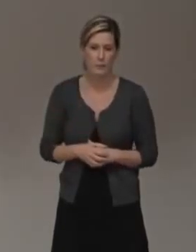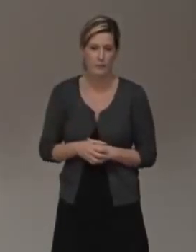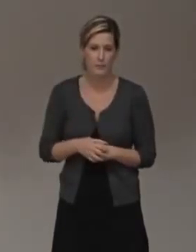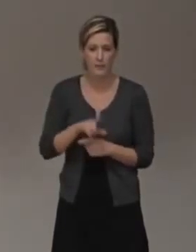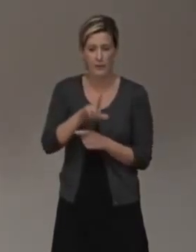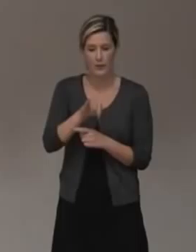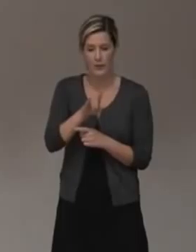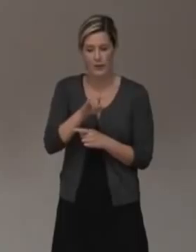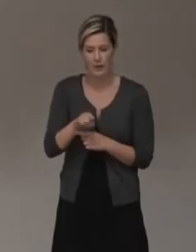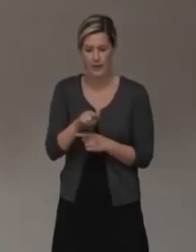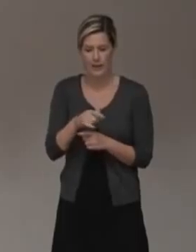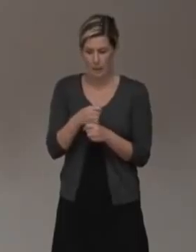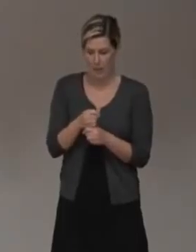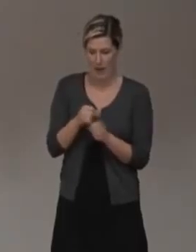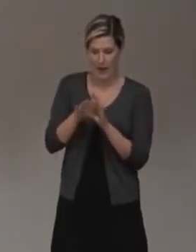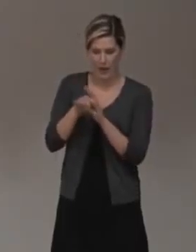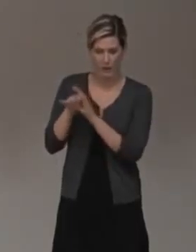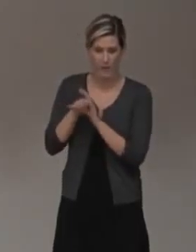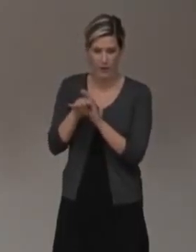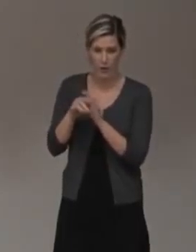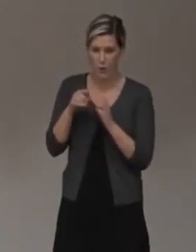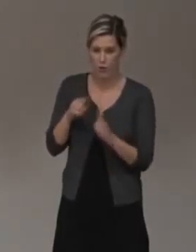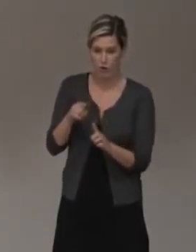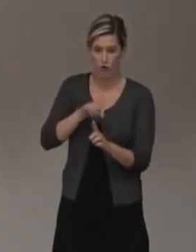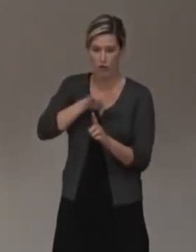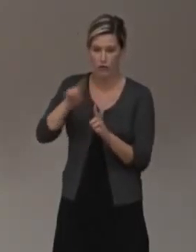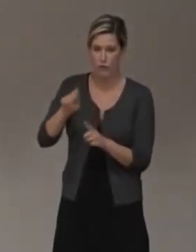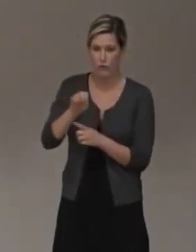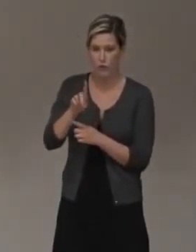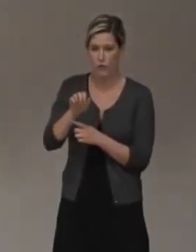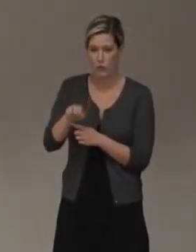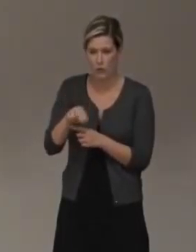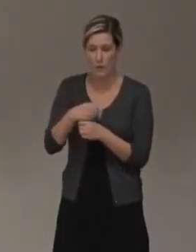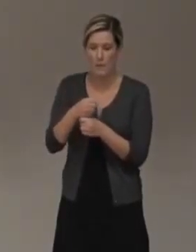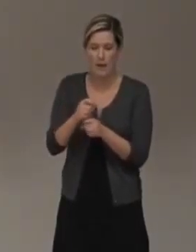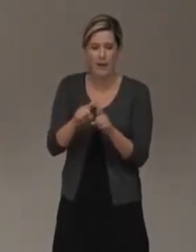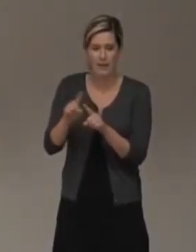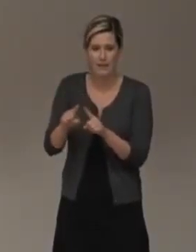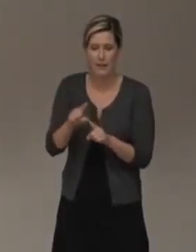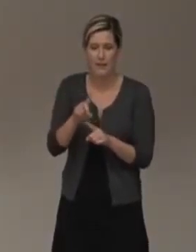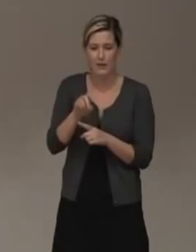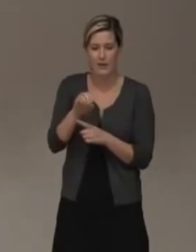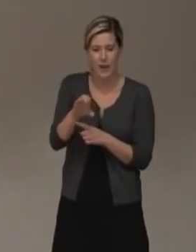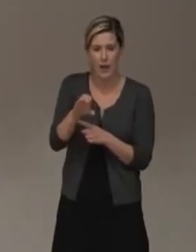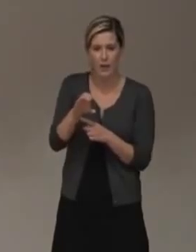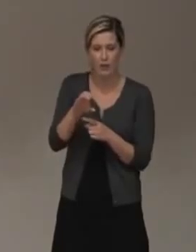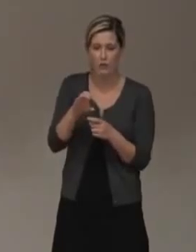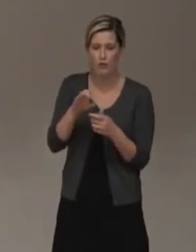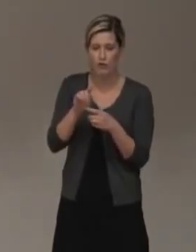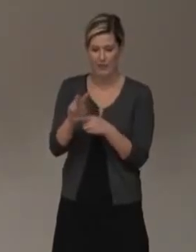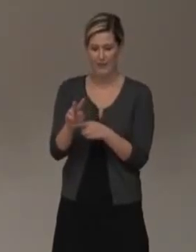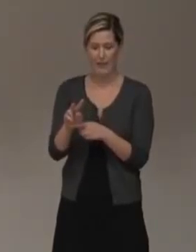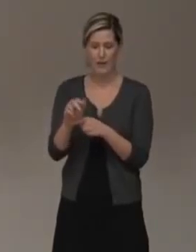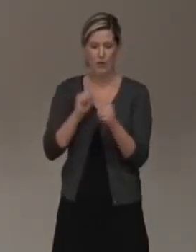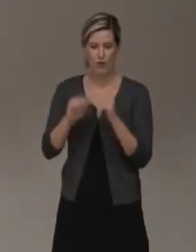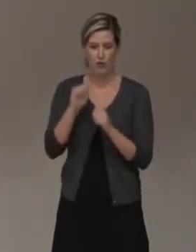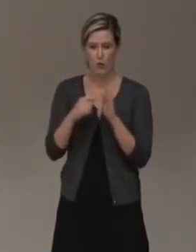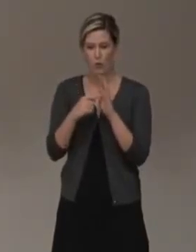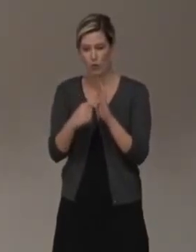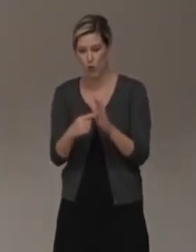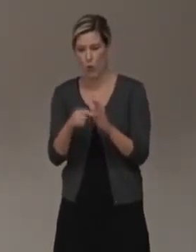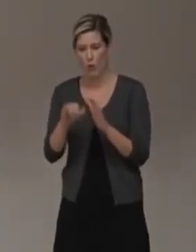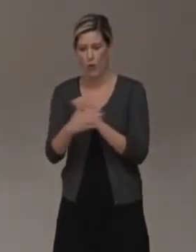Liz shot her own video during her trip to Sudan and has produced several documentaries on the troubled country, including A